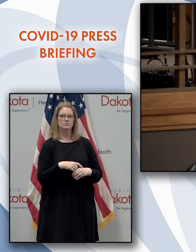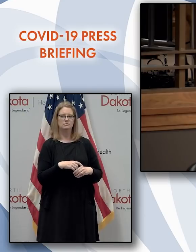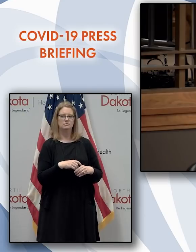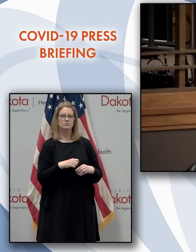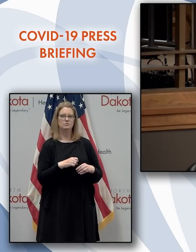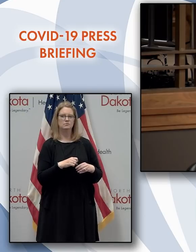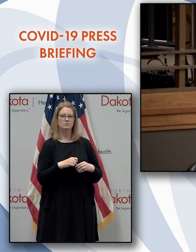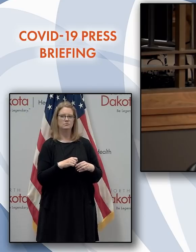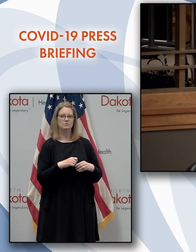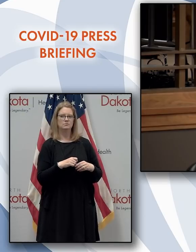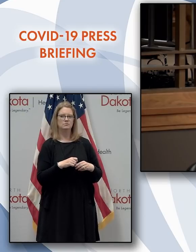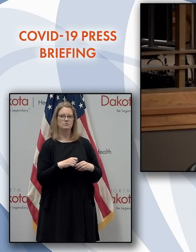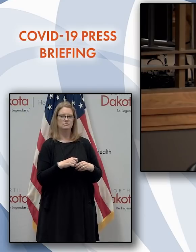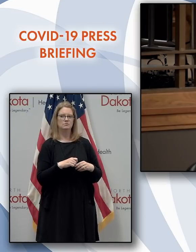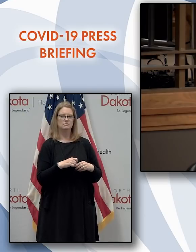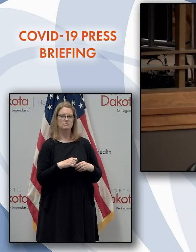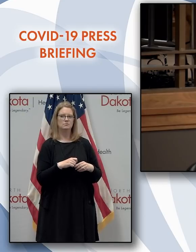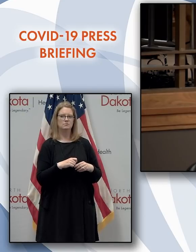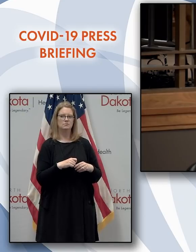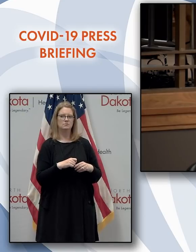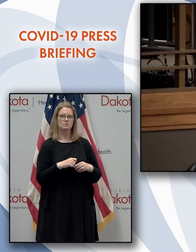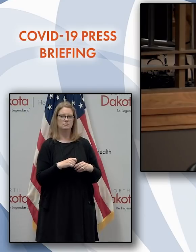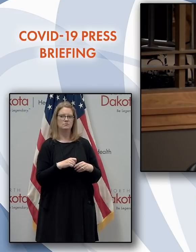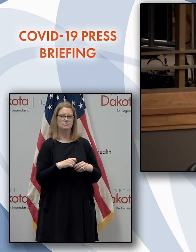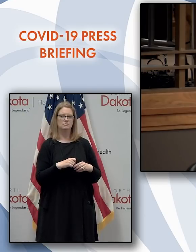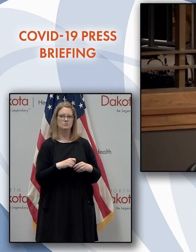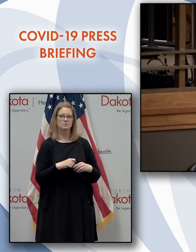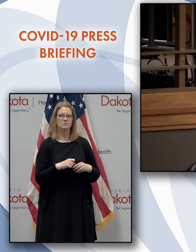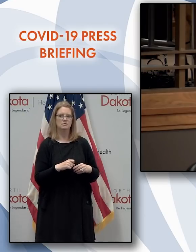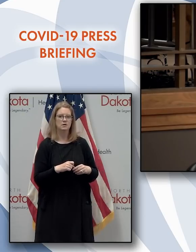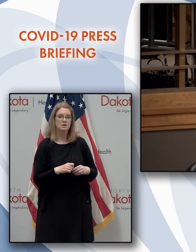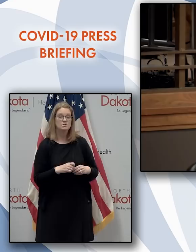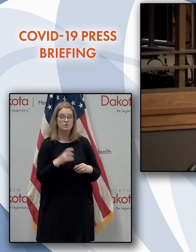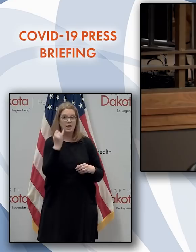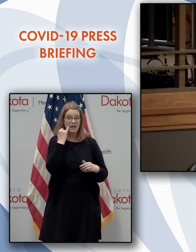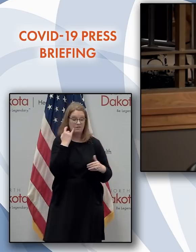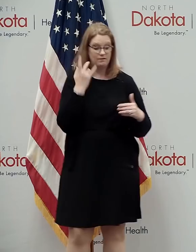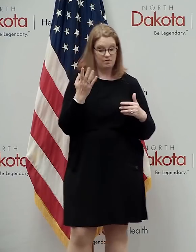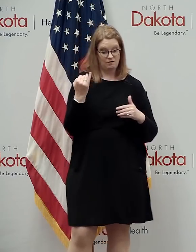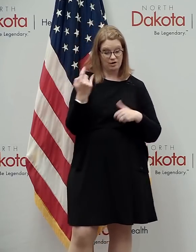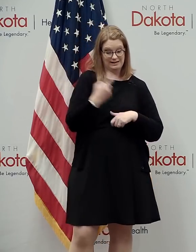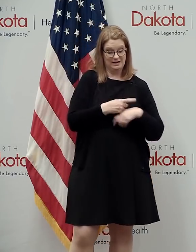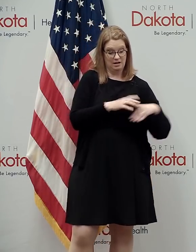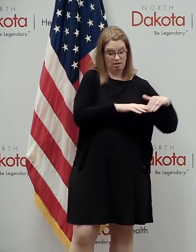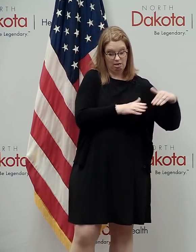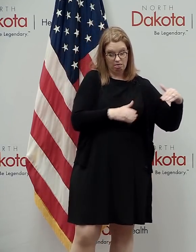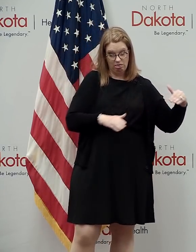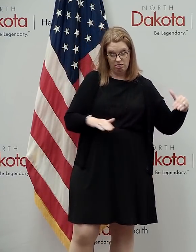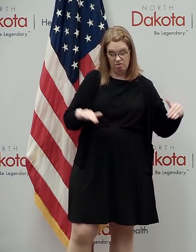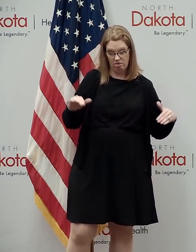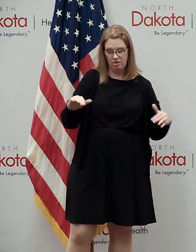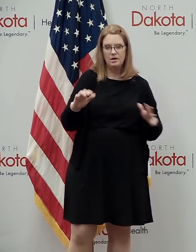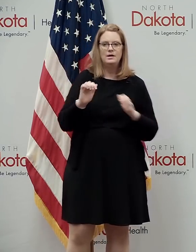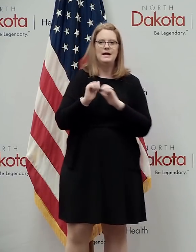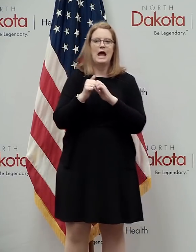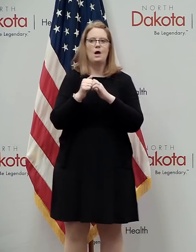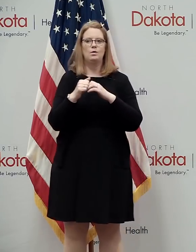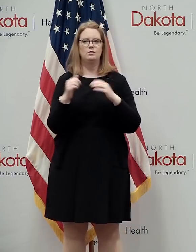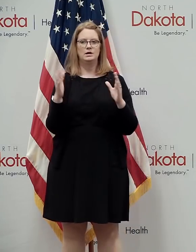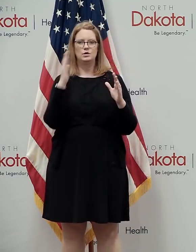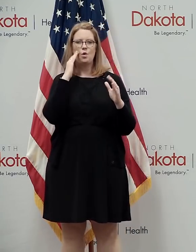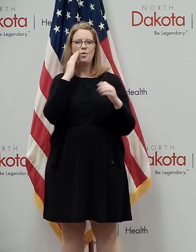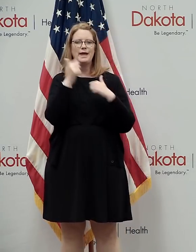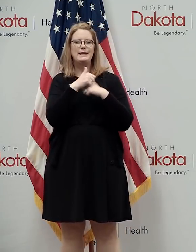for the possibility of us to regress on the danger index chart? Well, you had sort of two questions